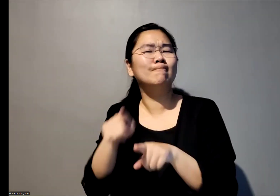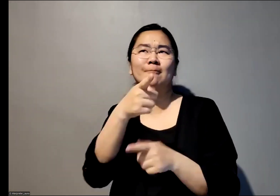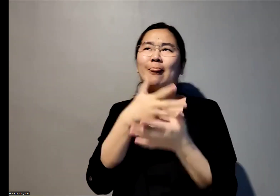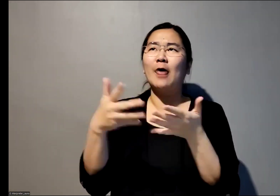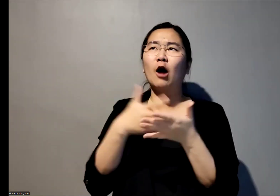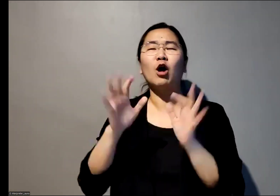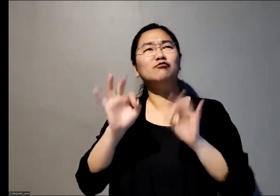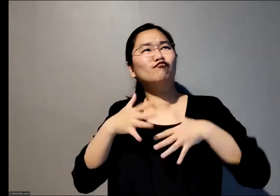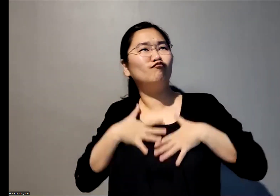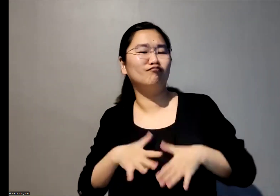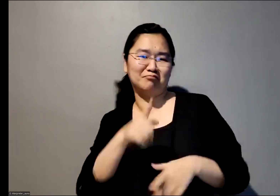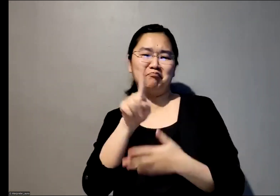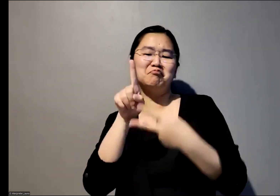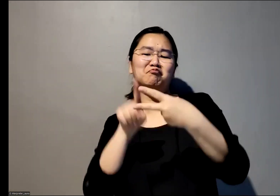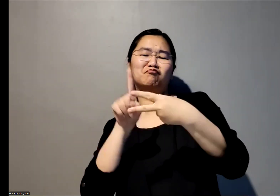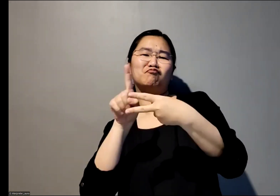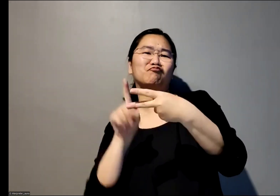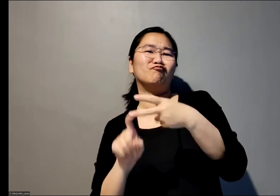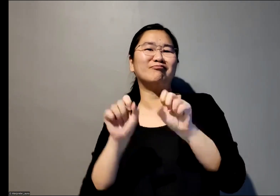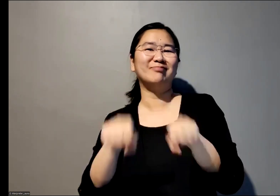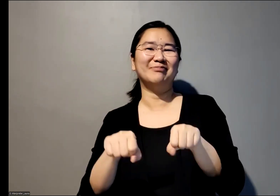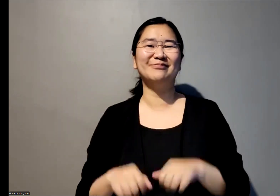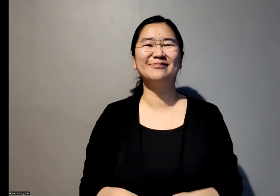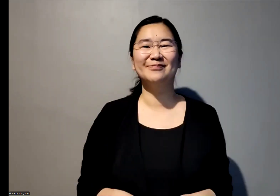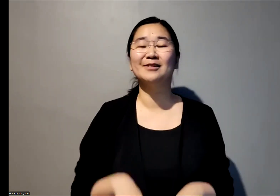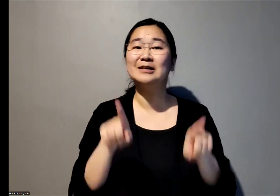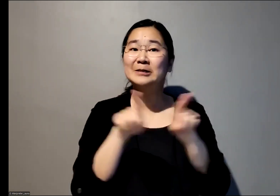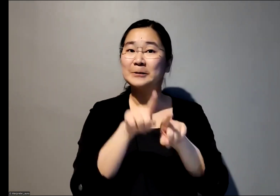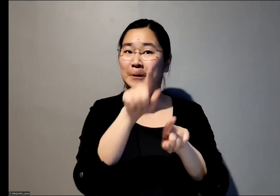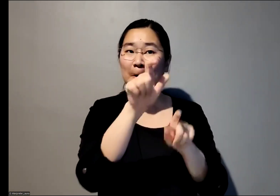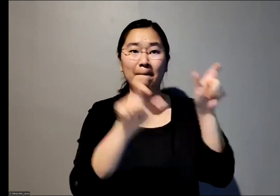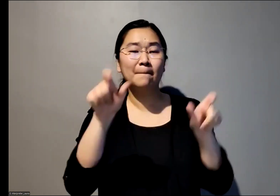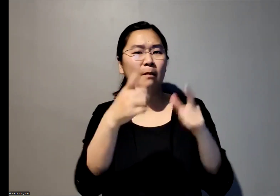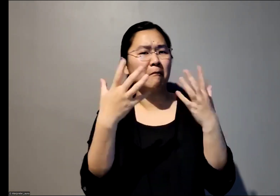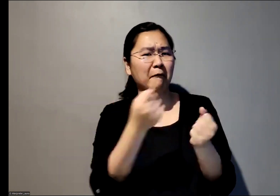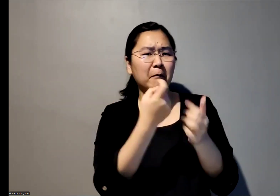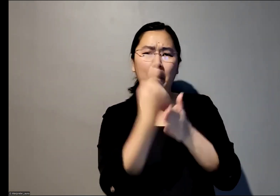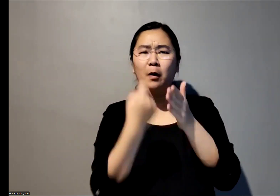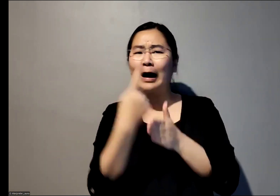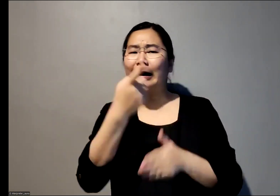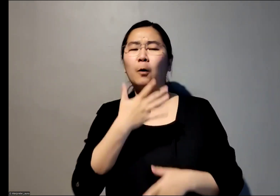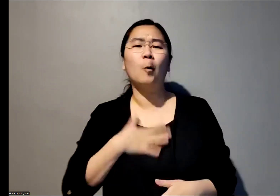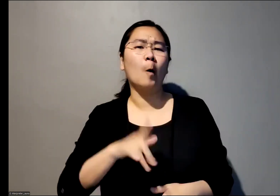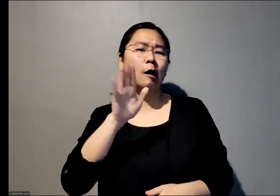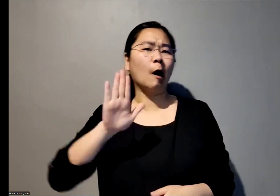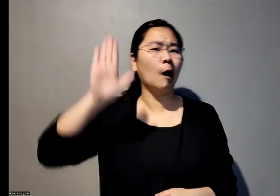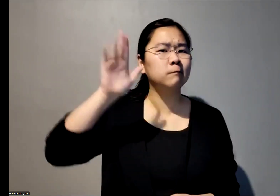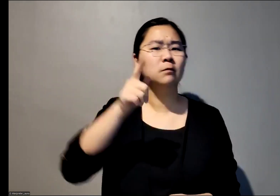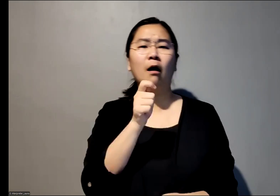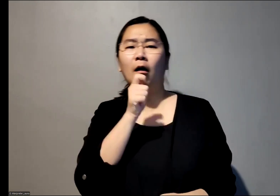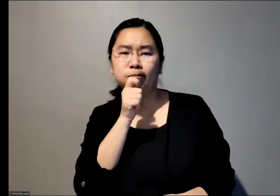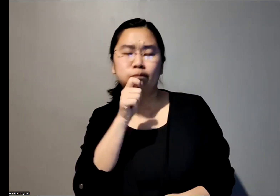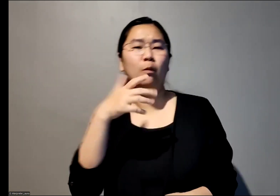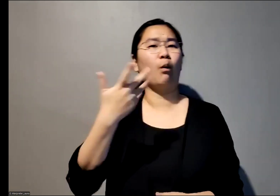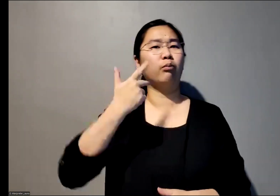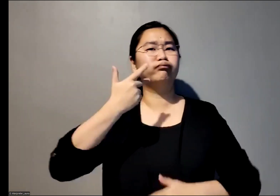the Q&A section. We request all speakers to kindly keep to time and keep their cameras